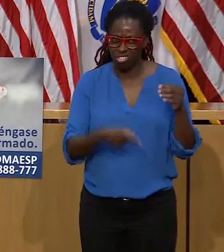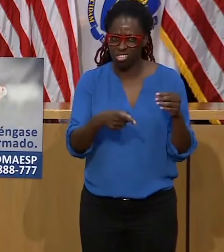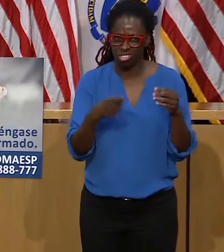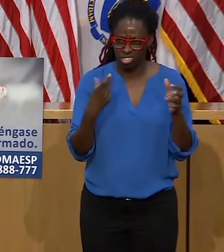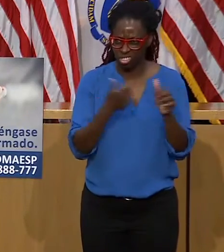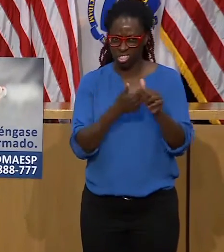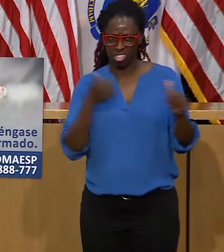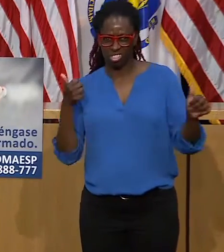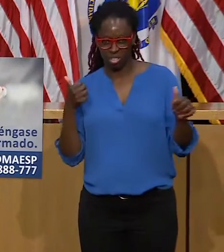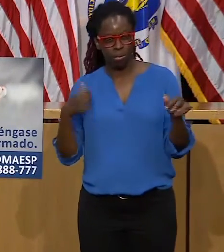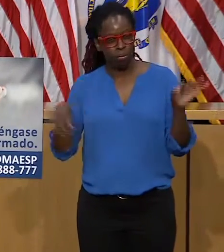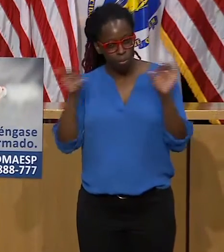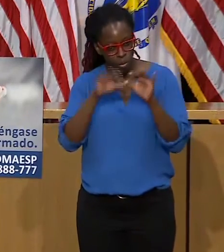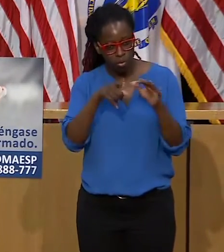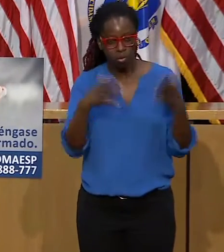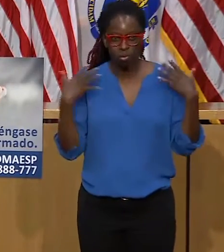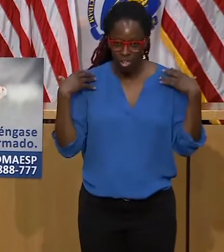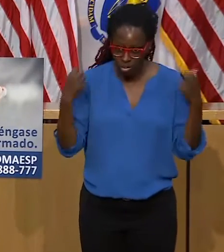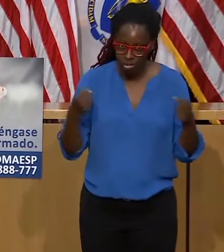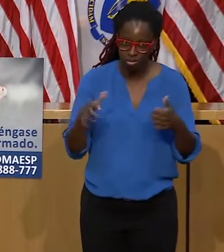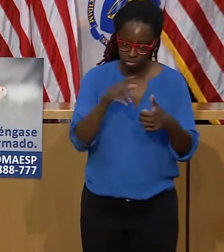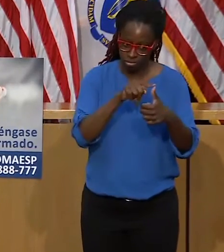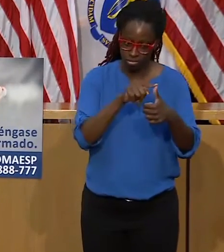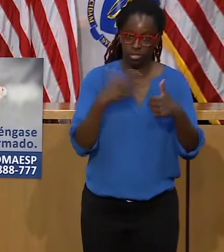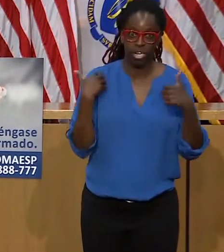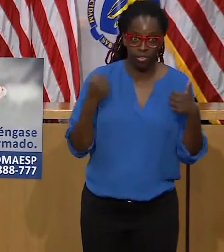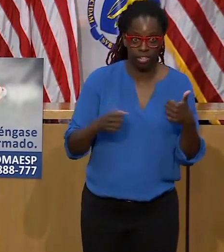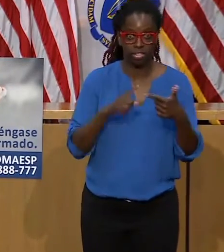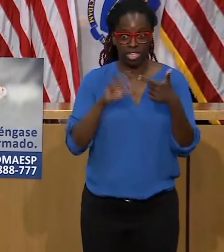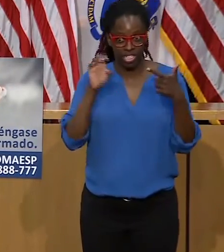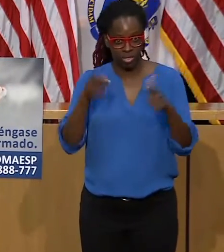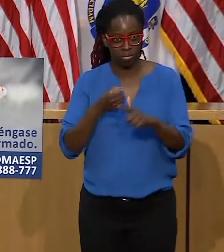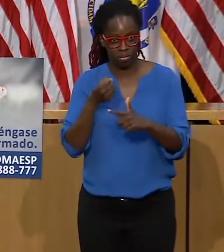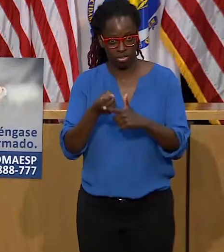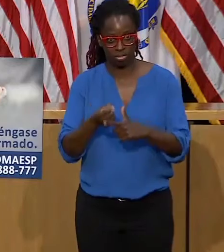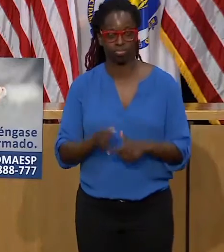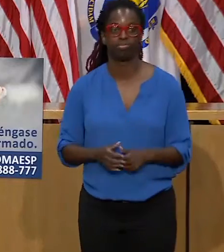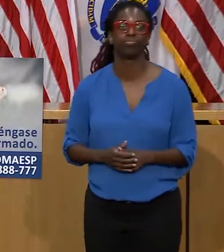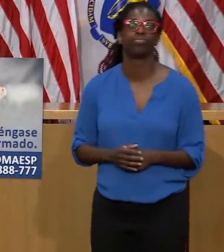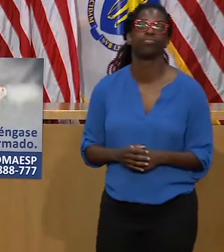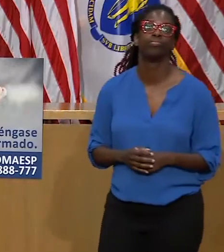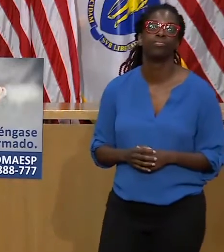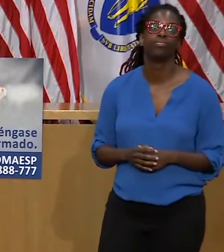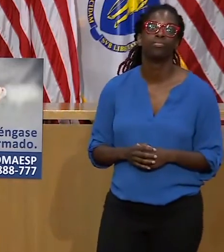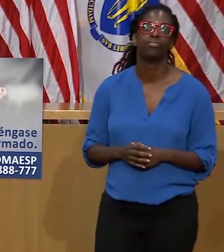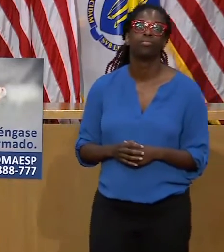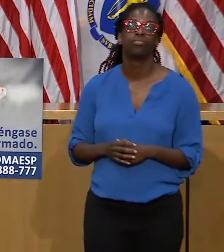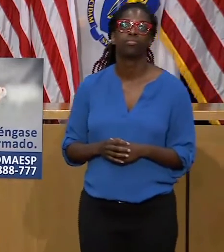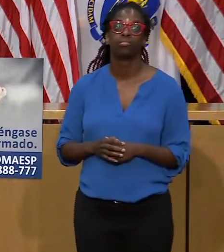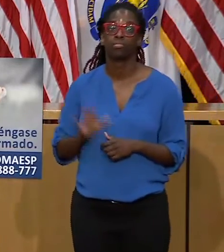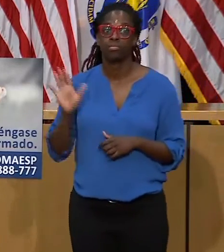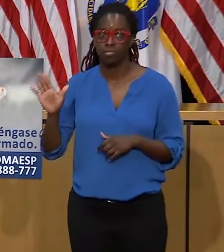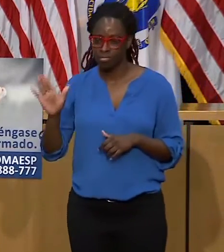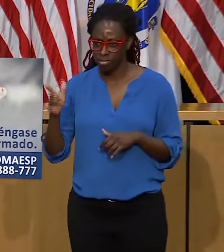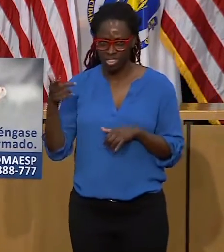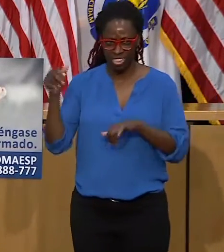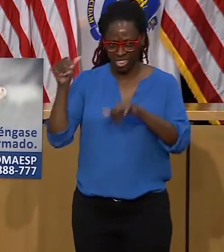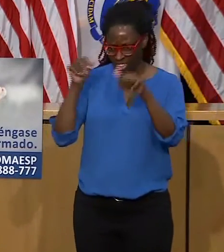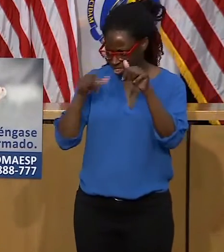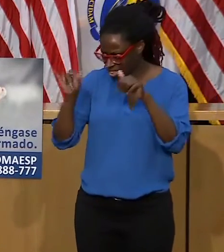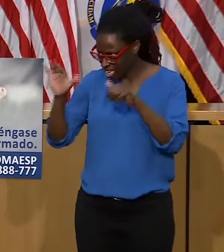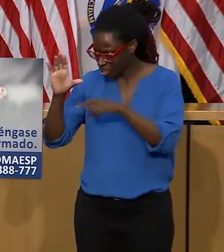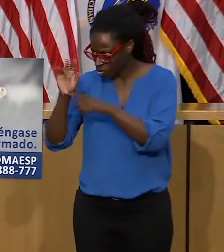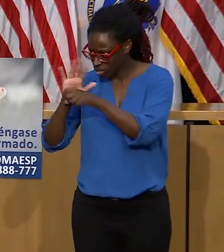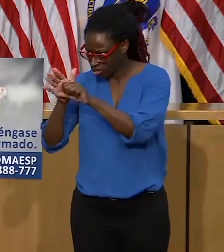by Commissioner Riley to review our scientific understanding of COVID-19 in children in order to ensure that